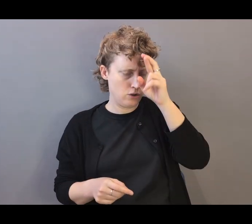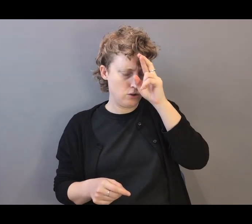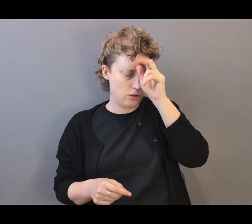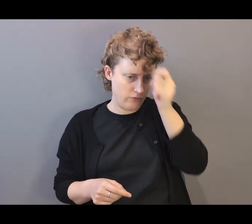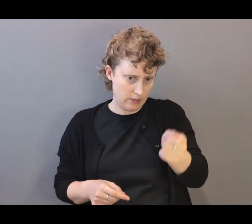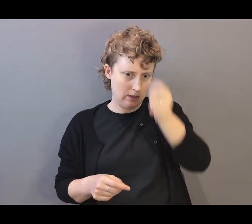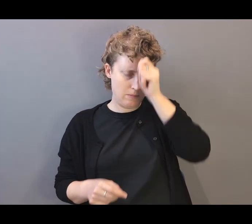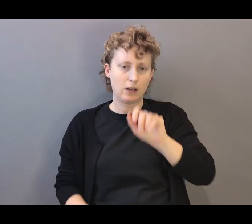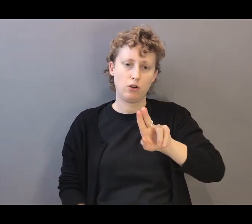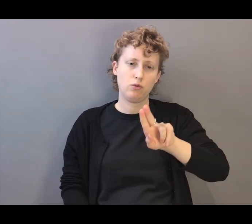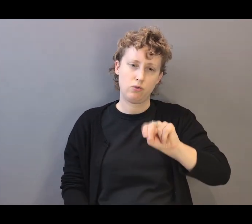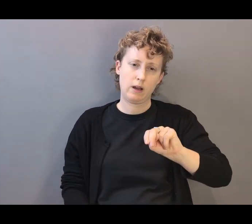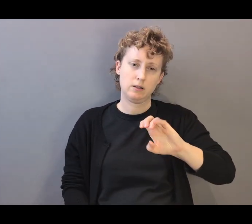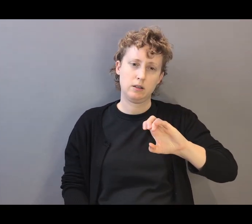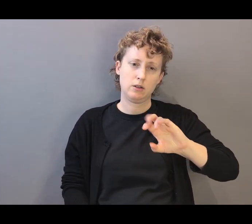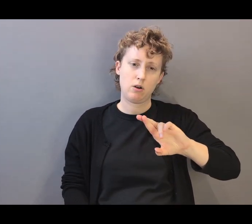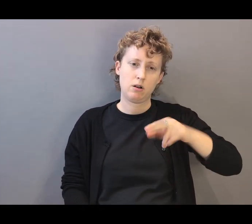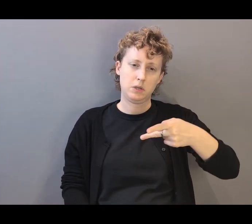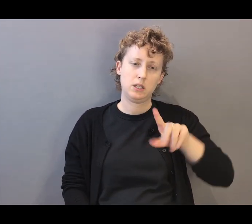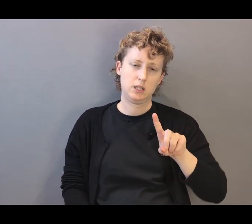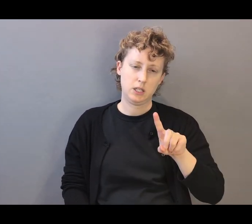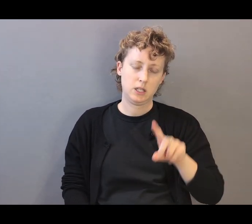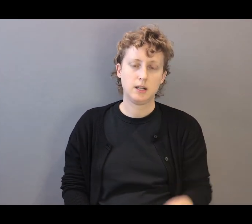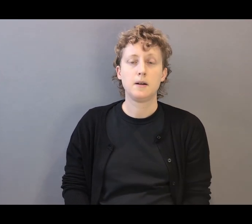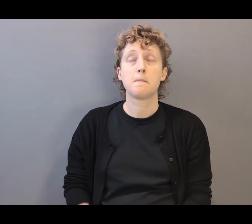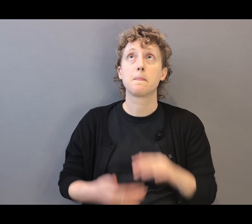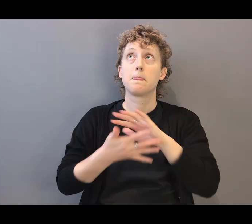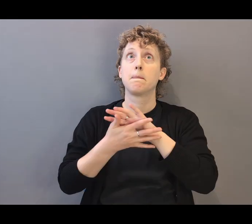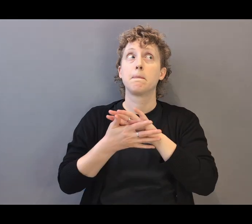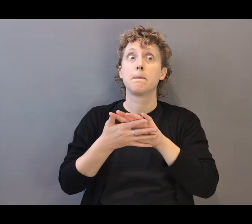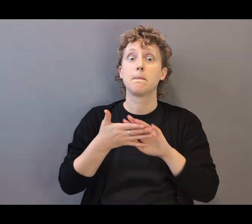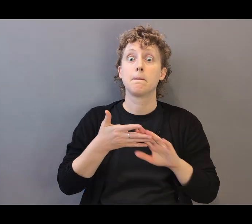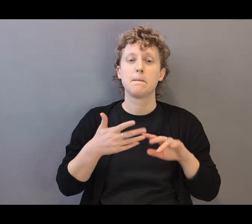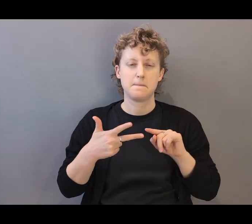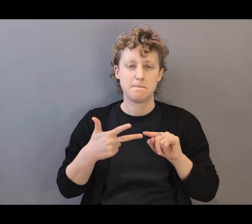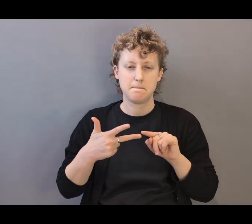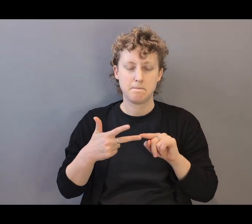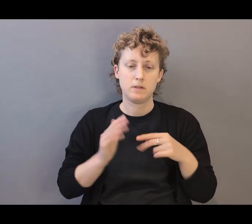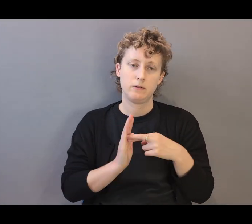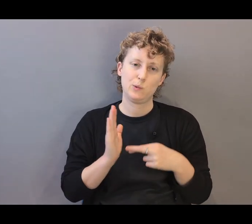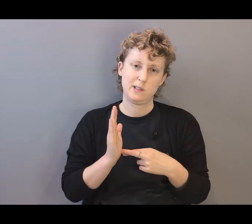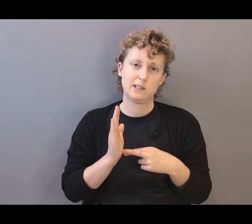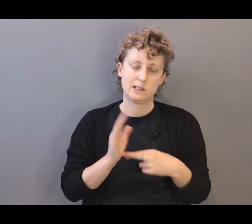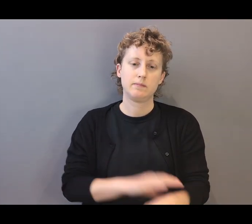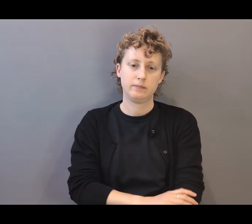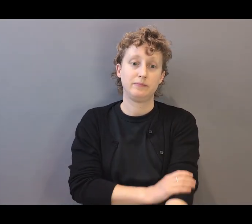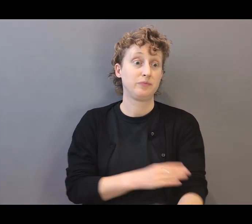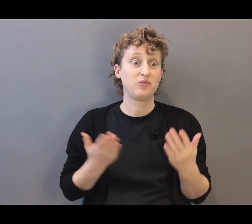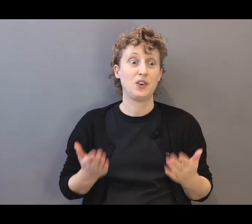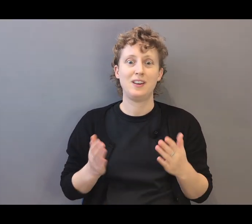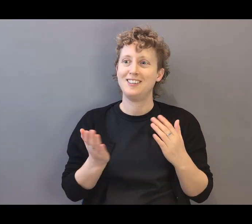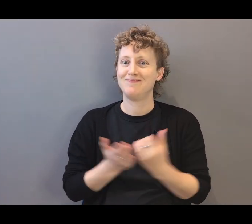also accessibility. And the last point that I want to talk about is rules. So today we are